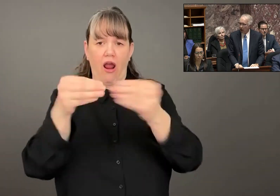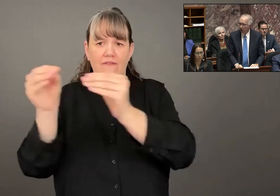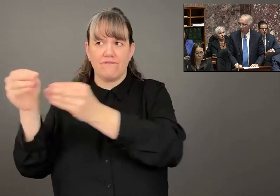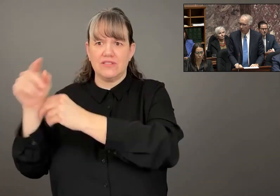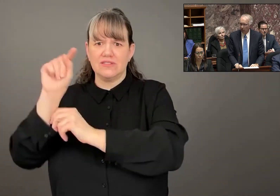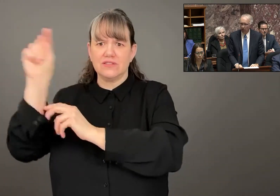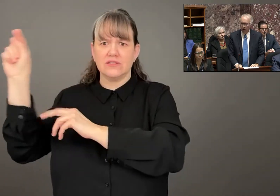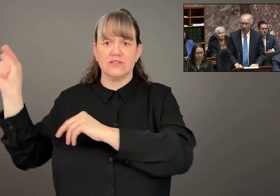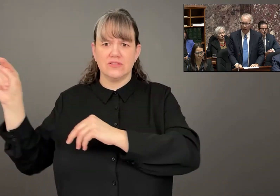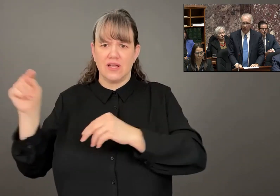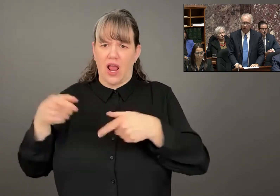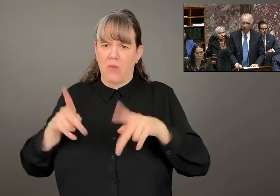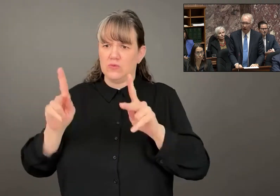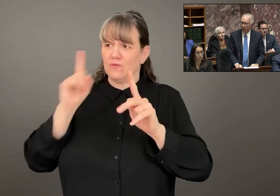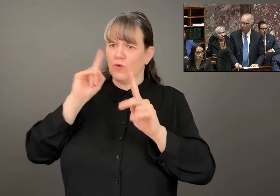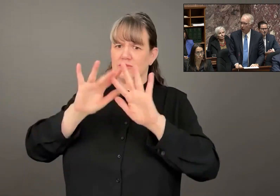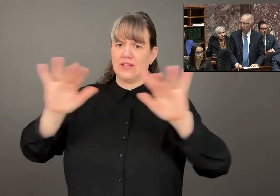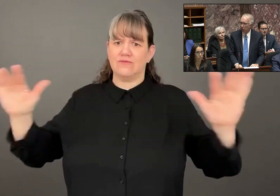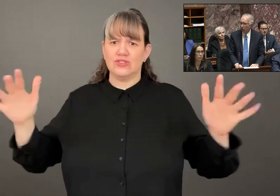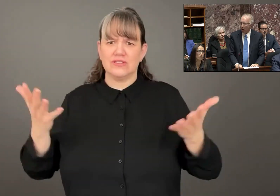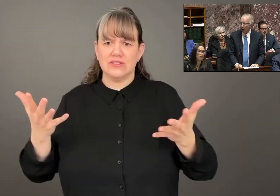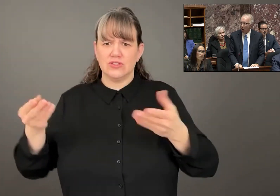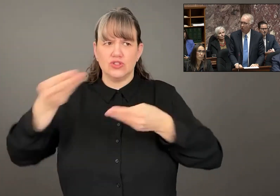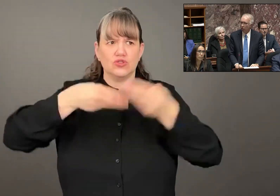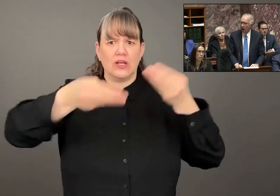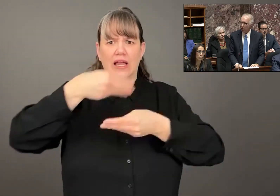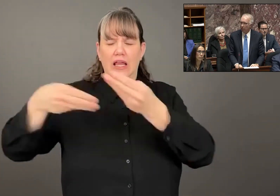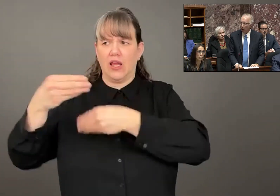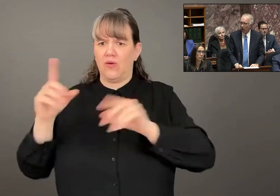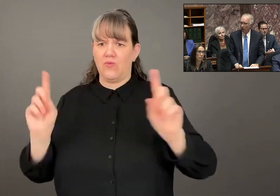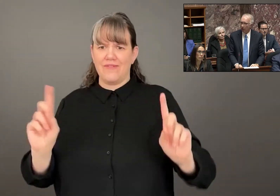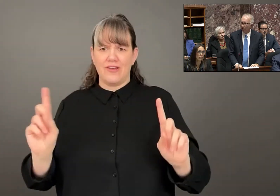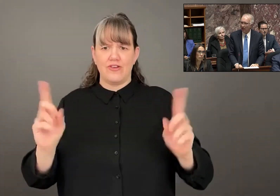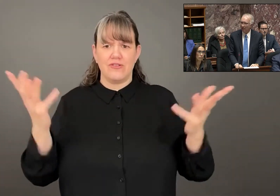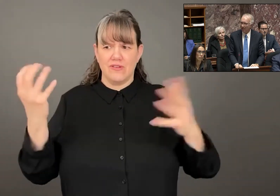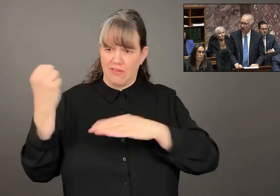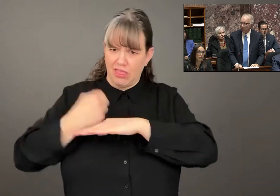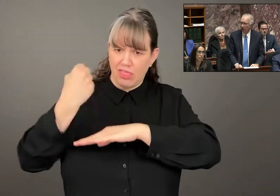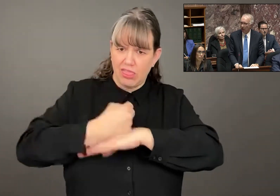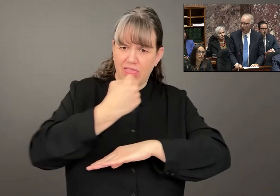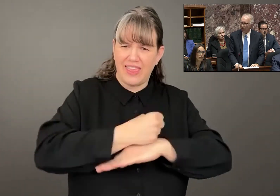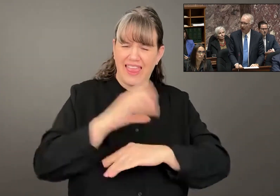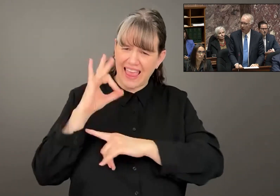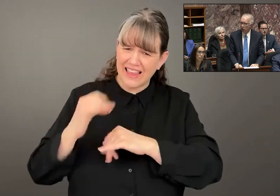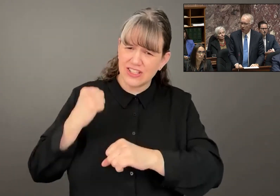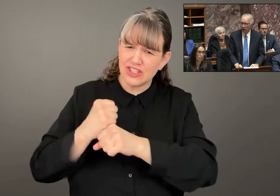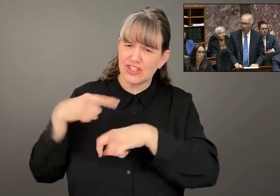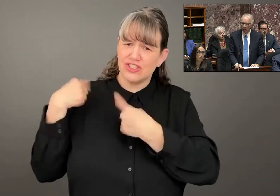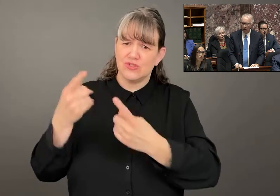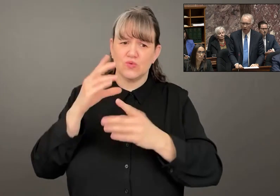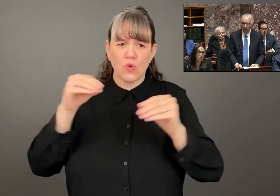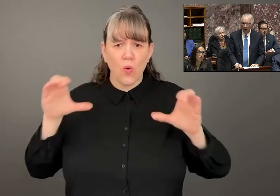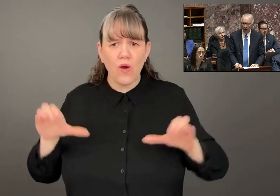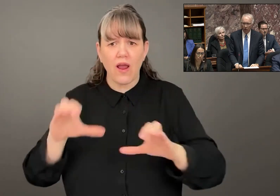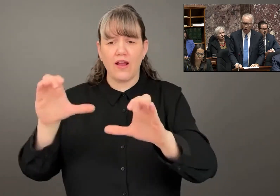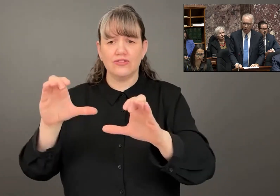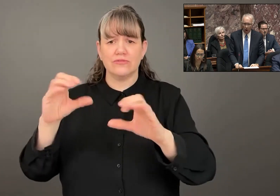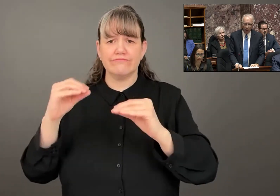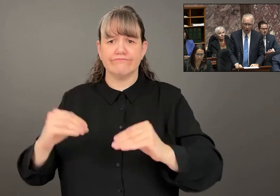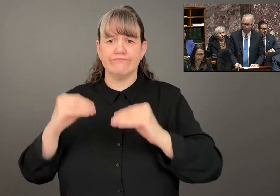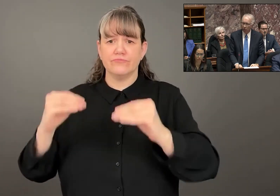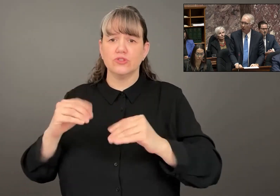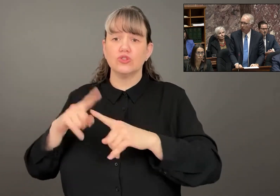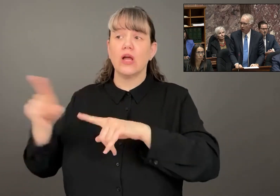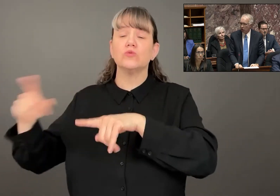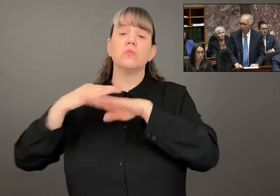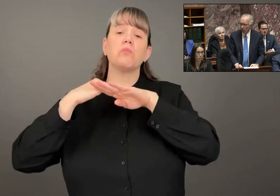8 years, at least this government initially started, trying to block Site C and the energy that we need. The list could go on